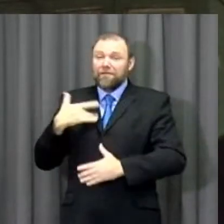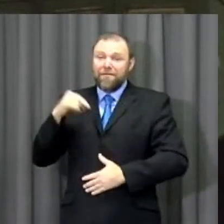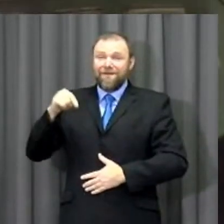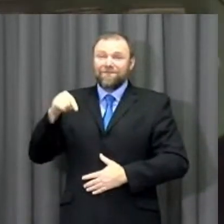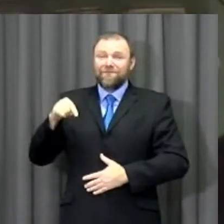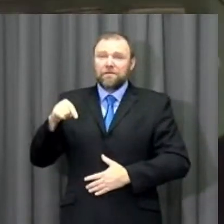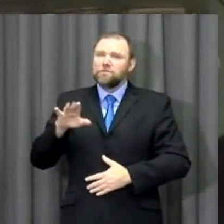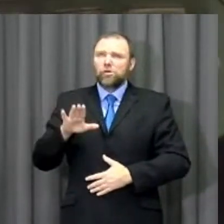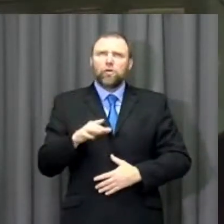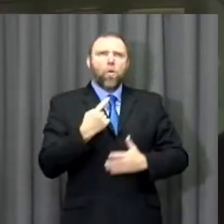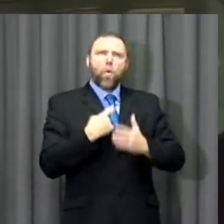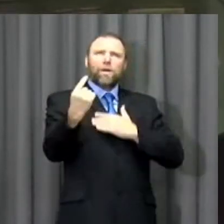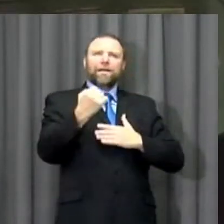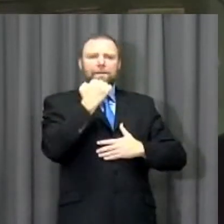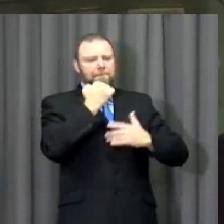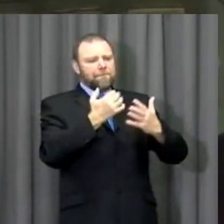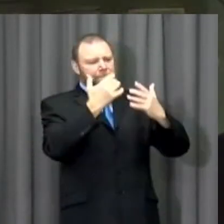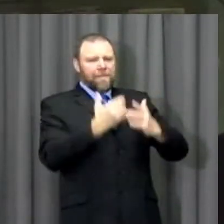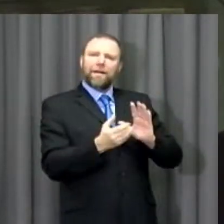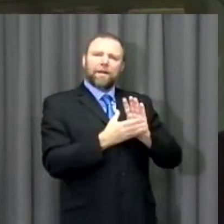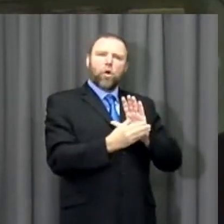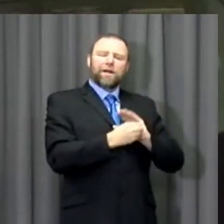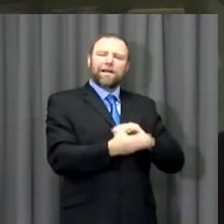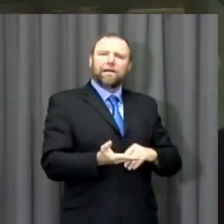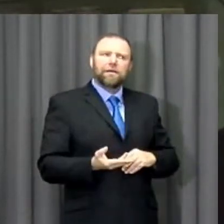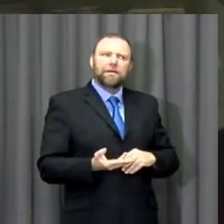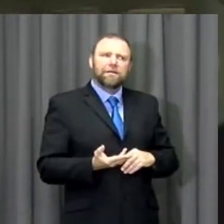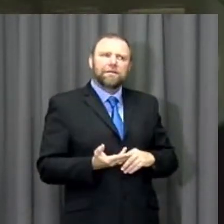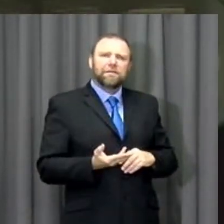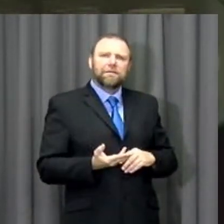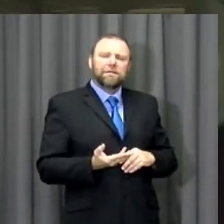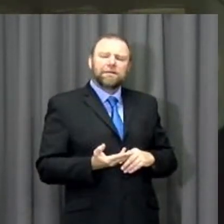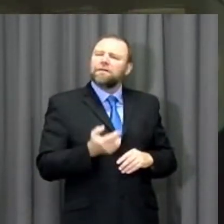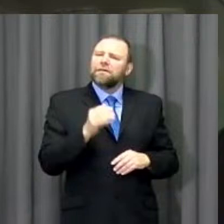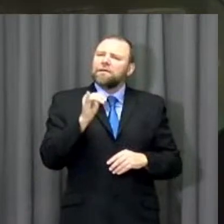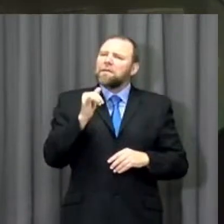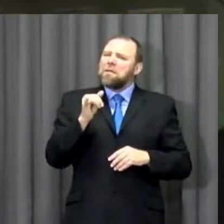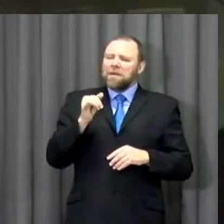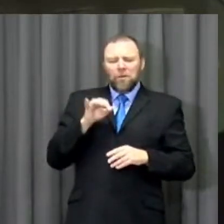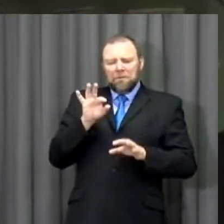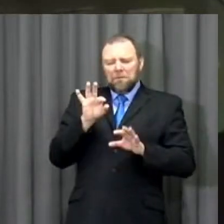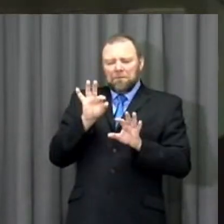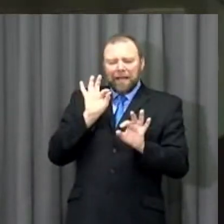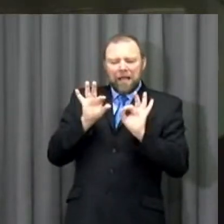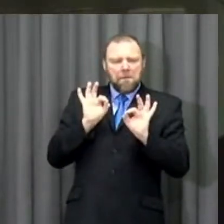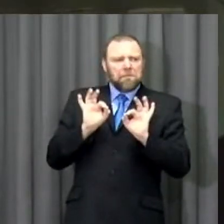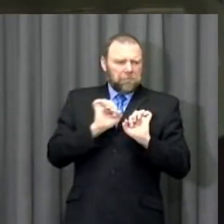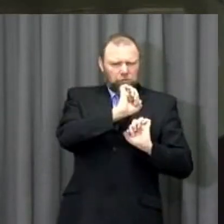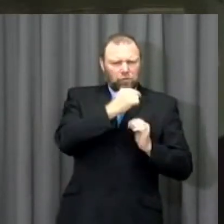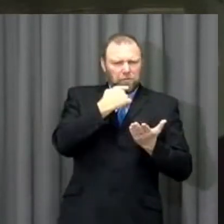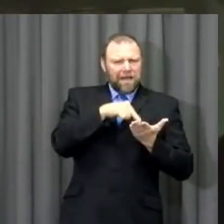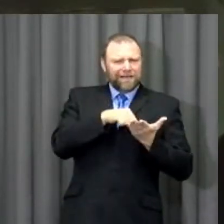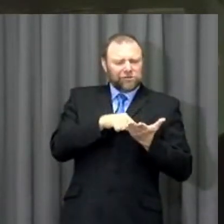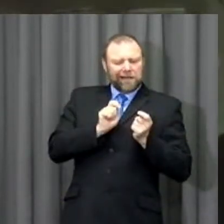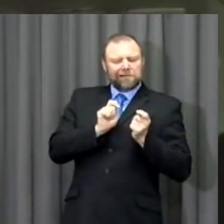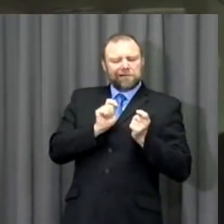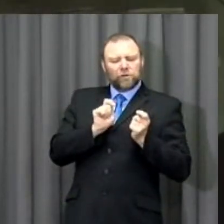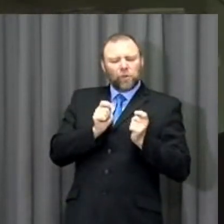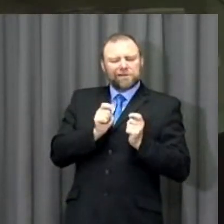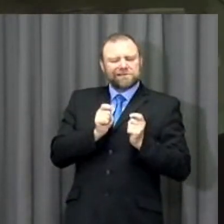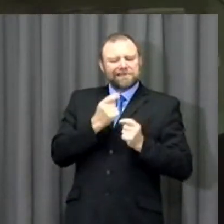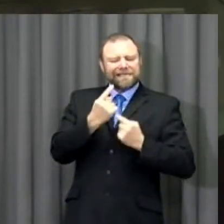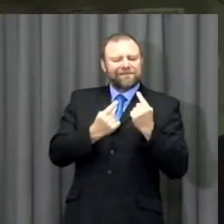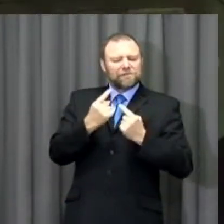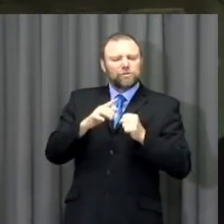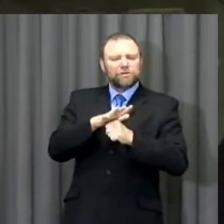to mathematical modelling, and therefore maybe pick up on the nuances you referred to in the JCVI